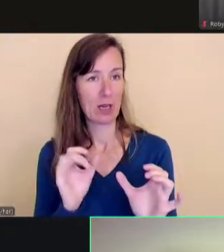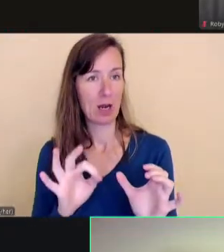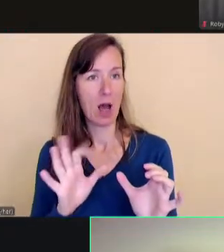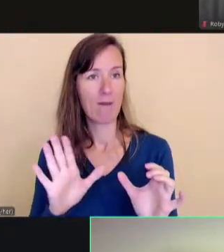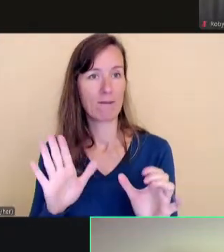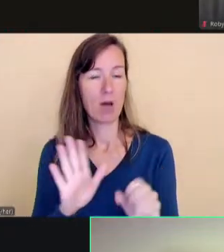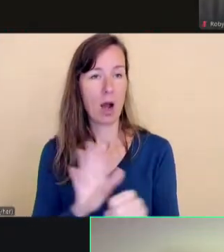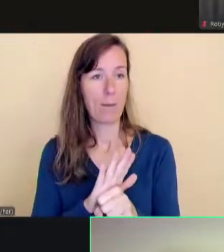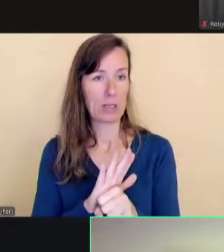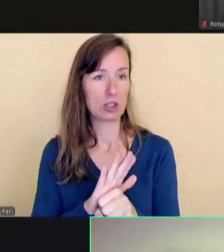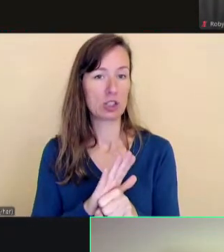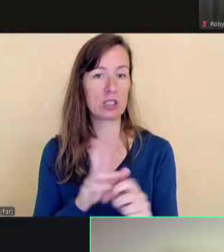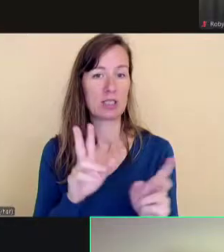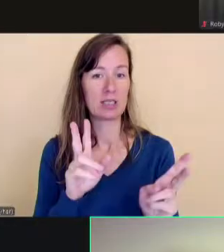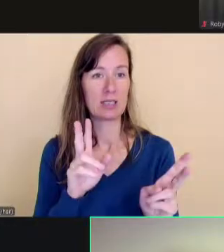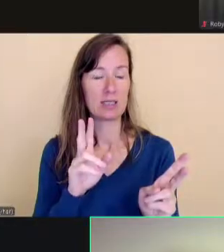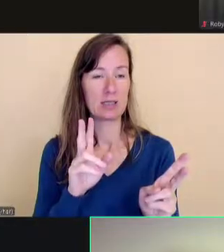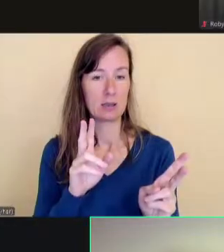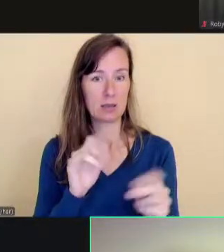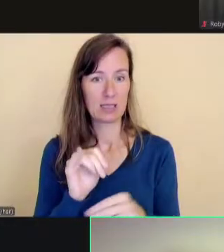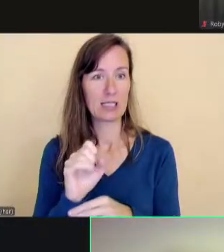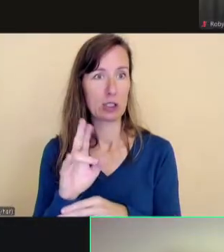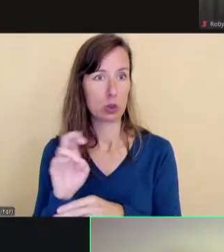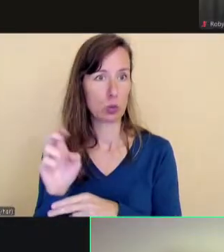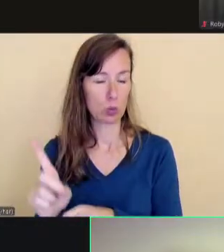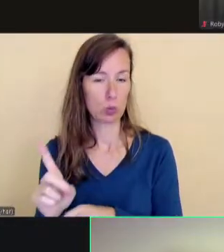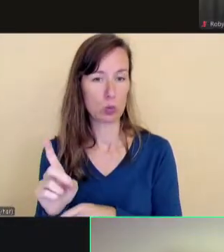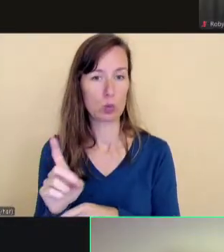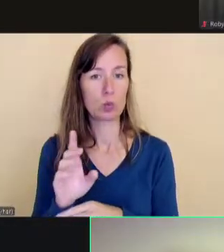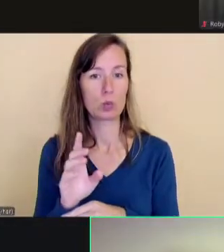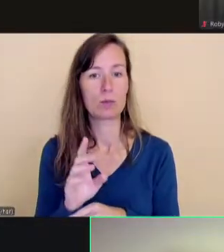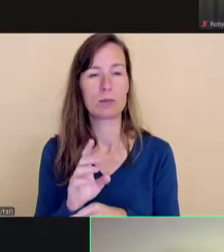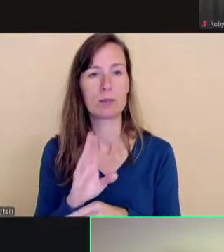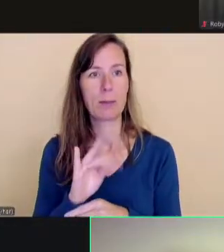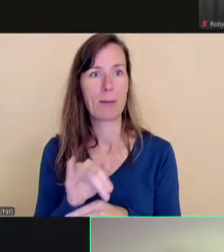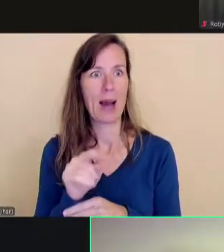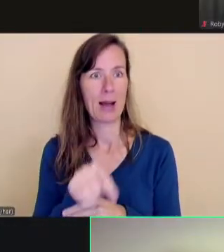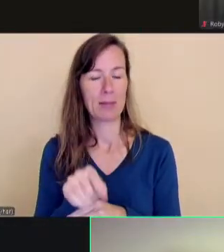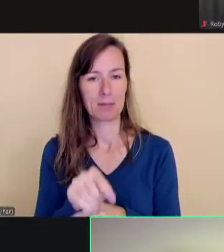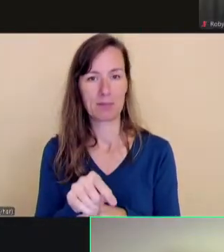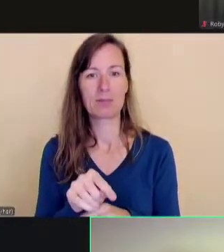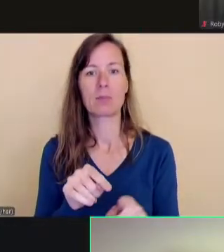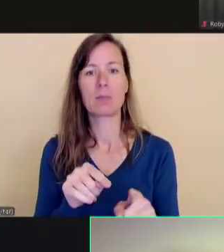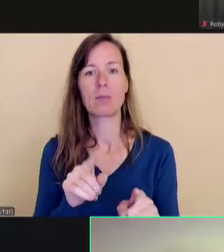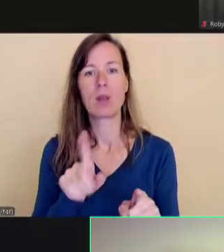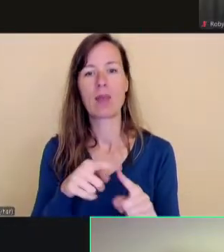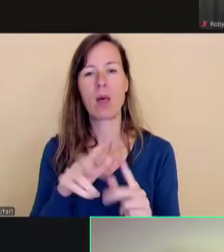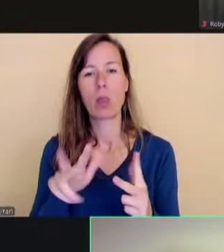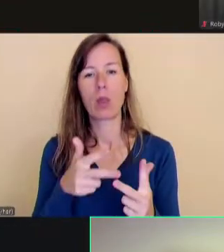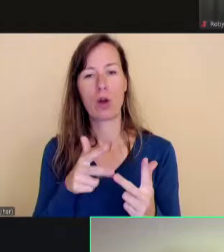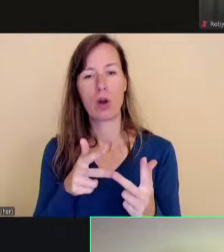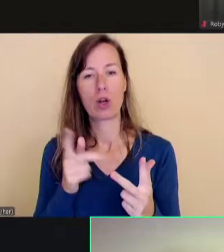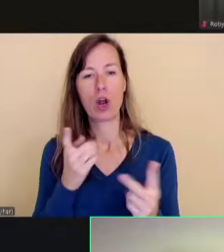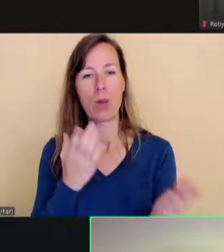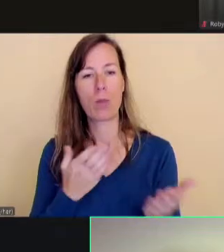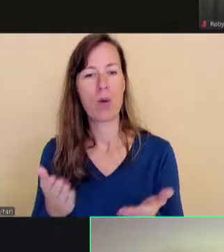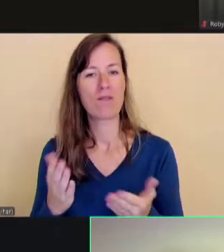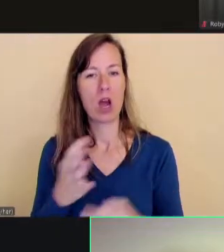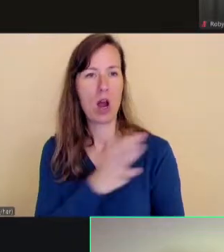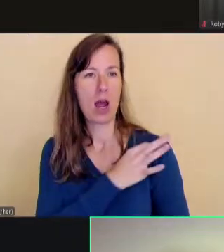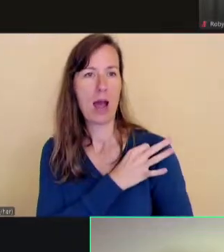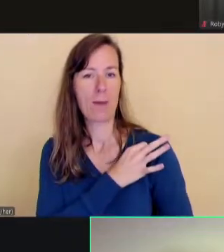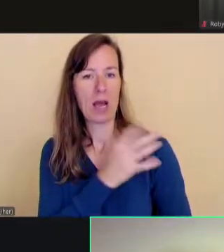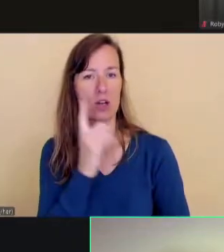issued by WSSC. And then the third item that we were able to do today was to prepare the application for